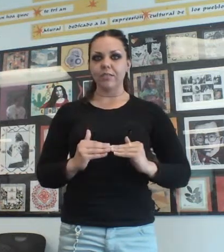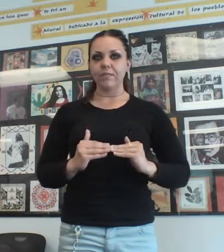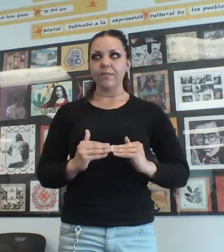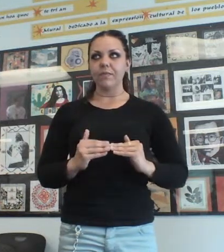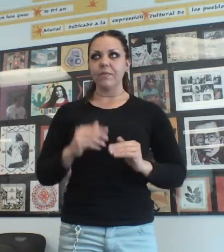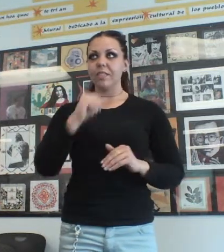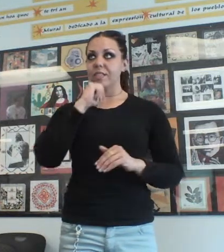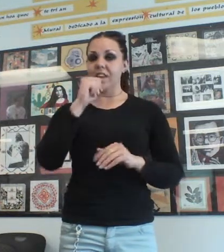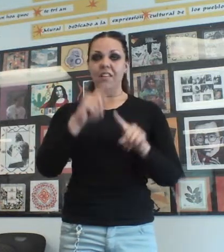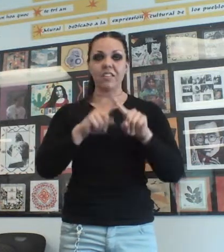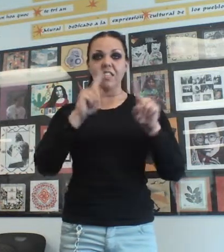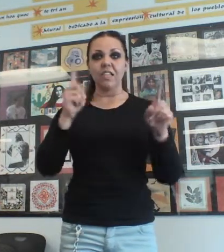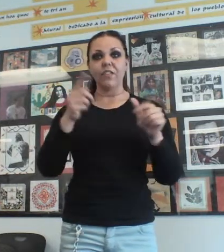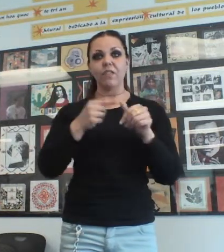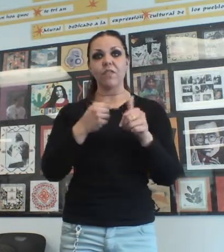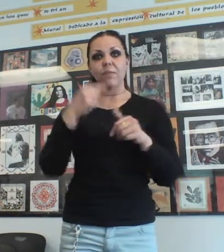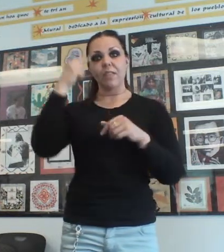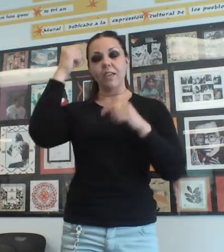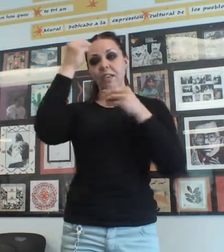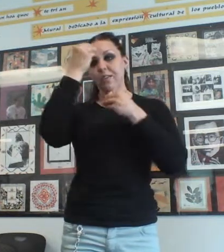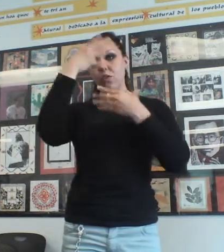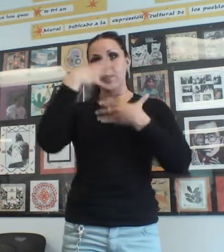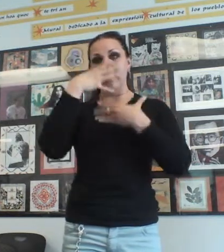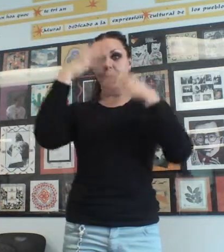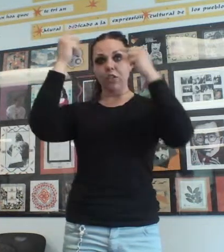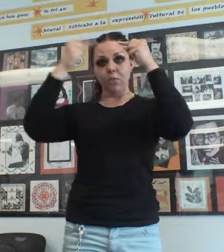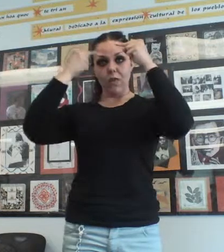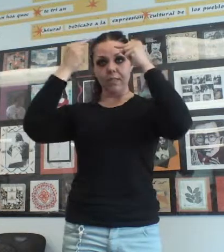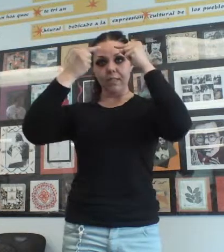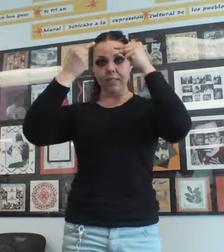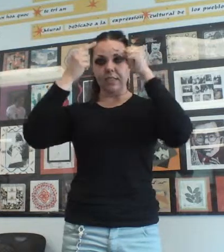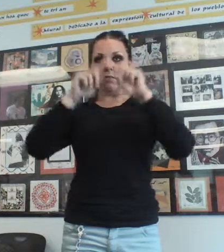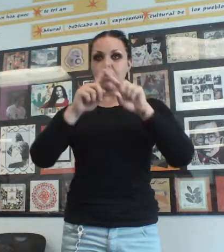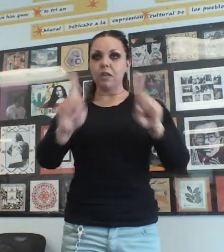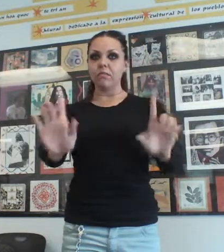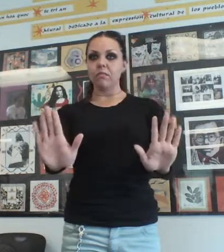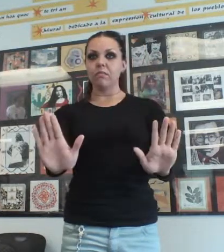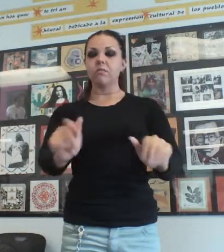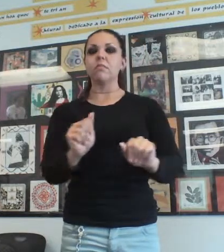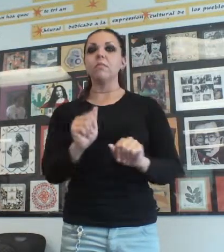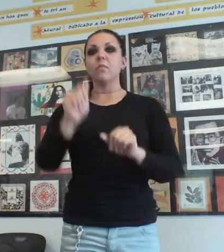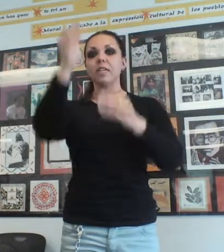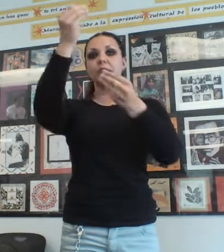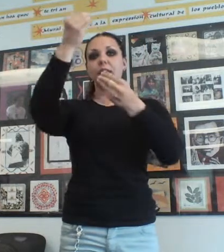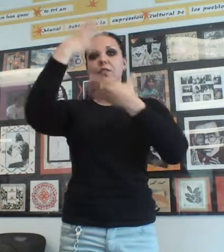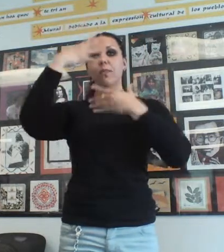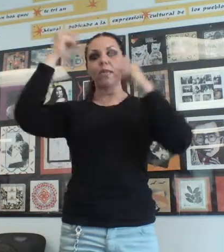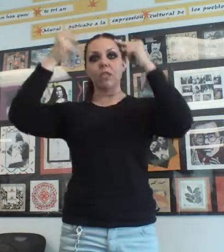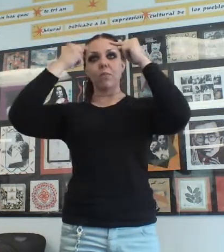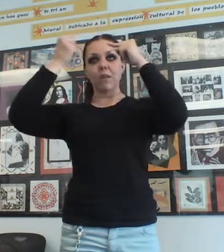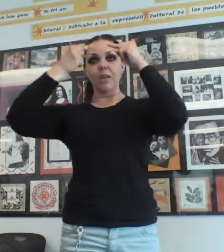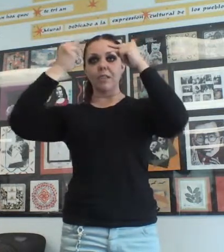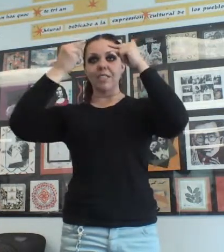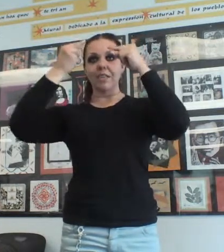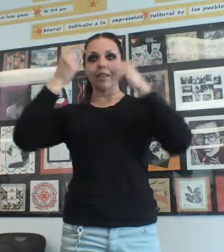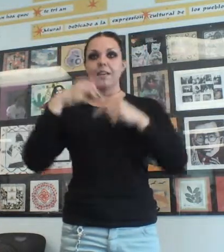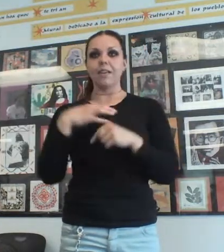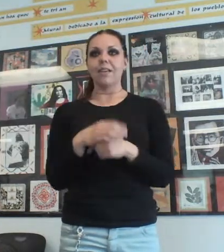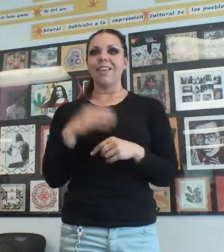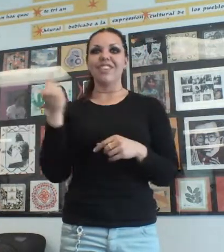the information processing. Although information processing is basically just looking at the comprehension phase.